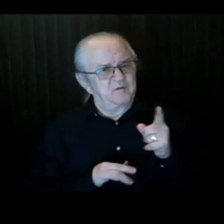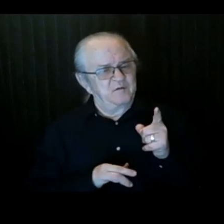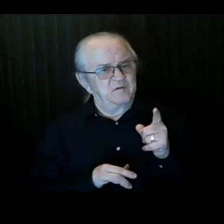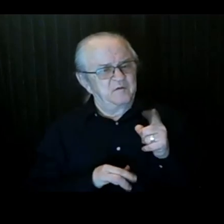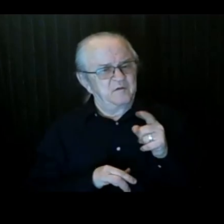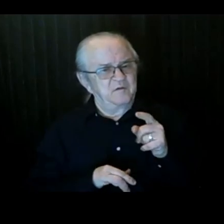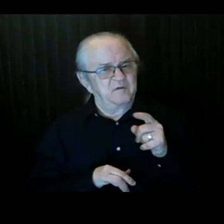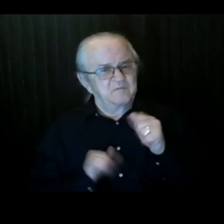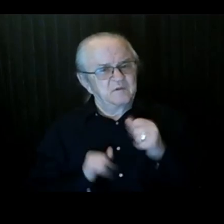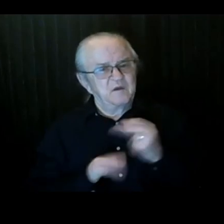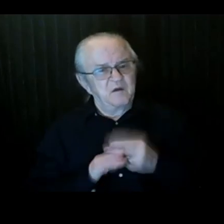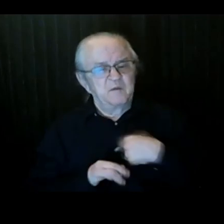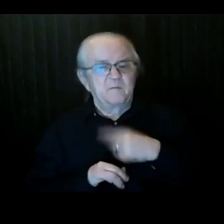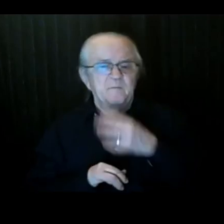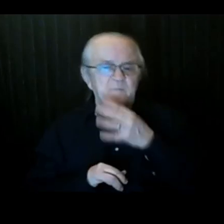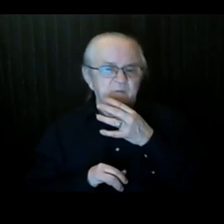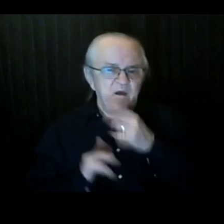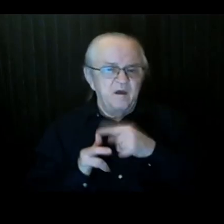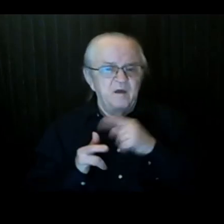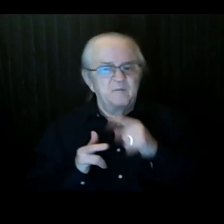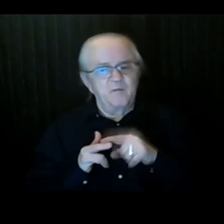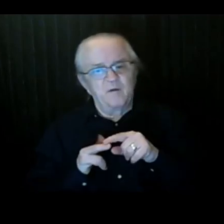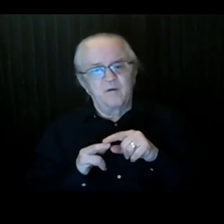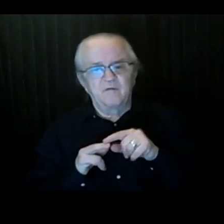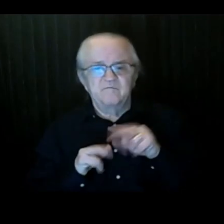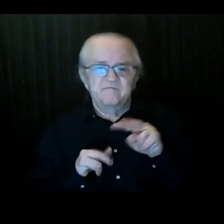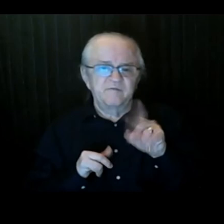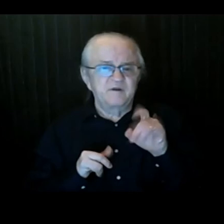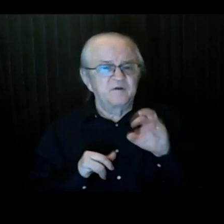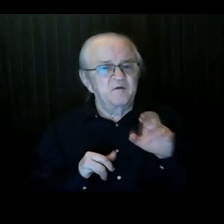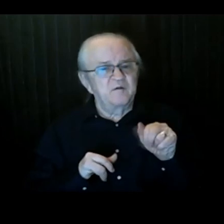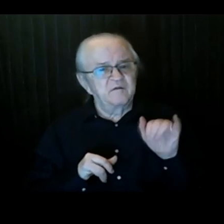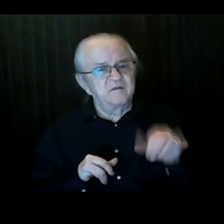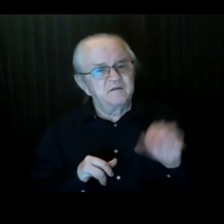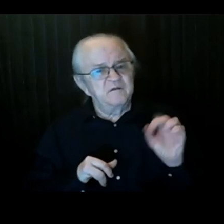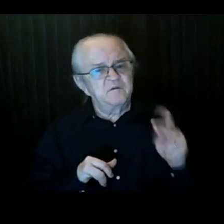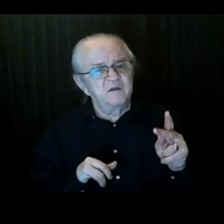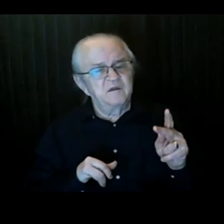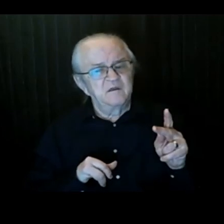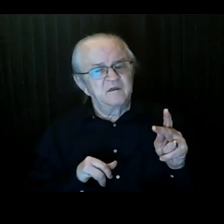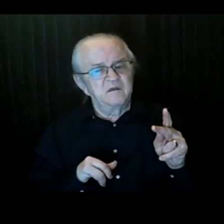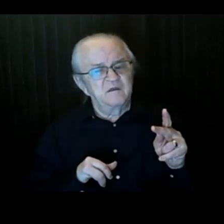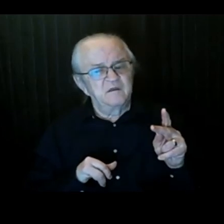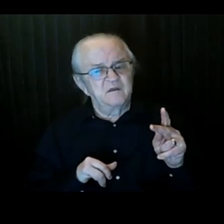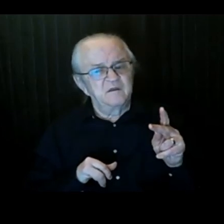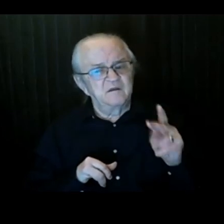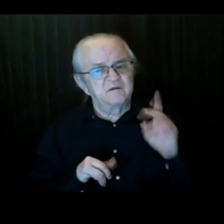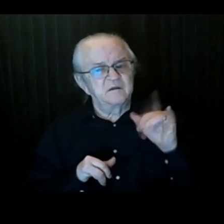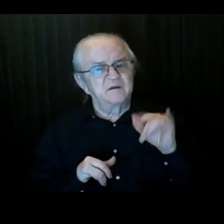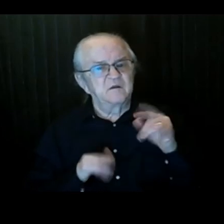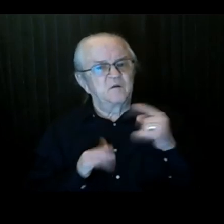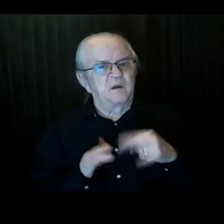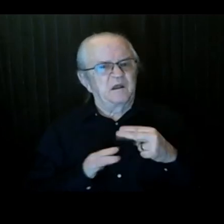me Mom, or you can call me Ma'am, or you can call me Victoria. That'd be okay." And she said, "What do I